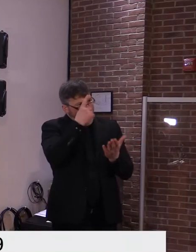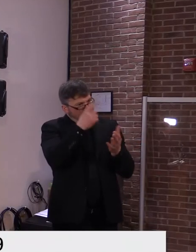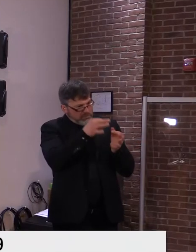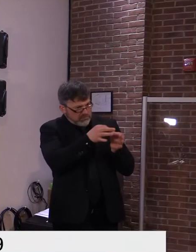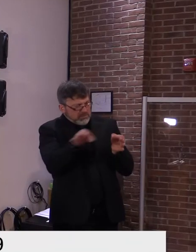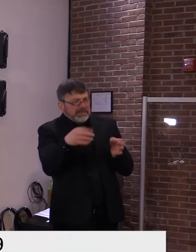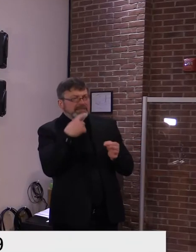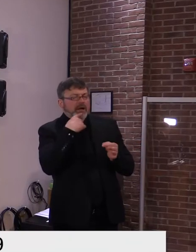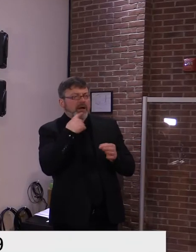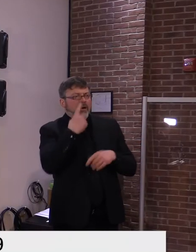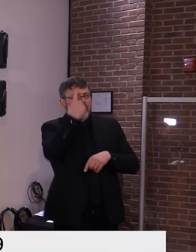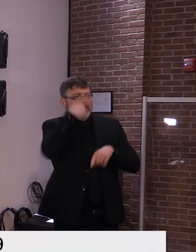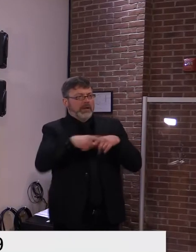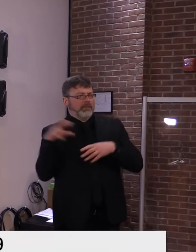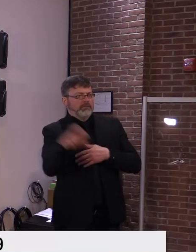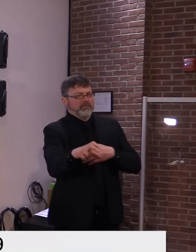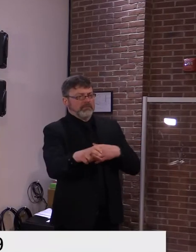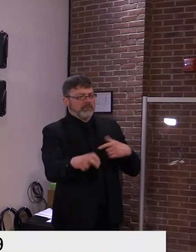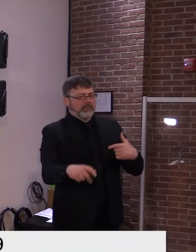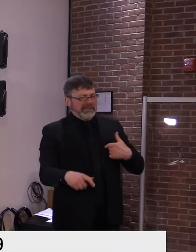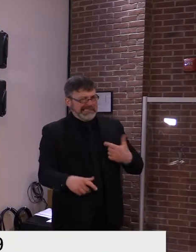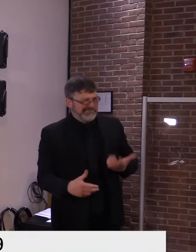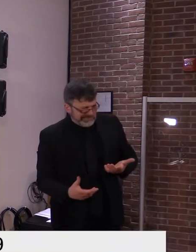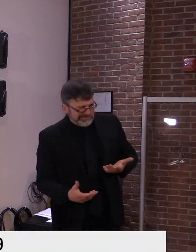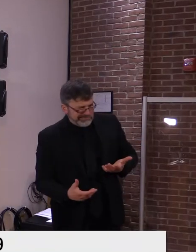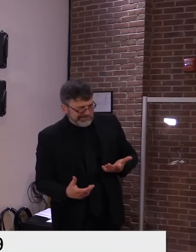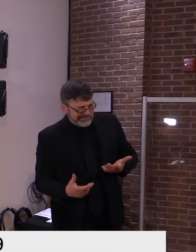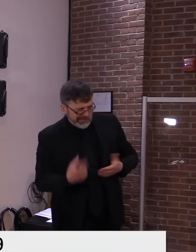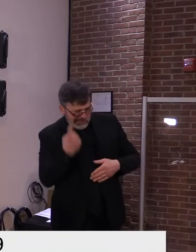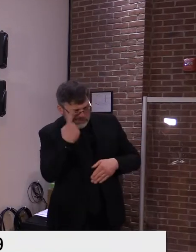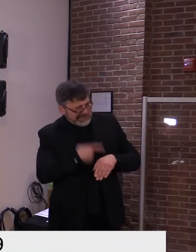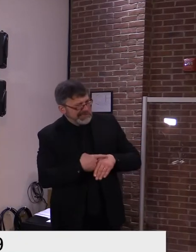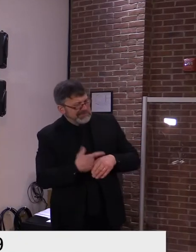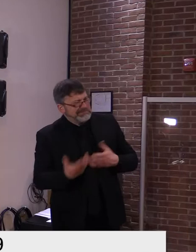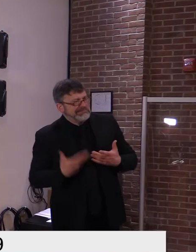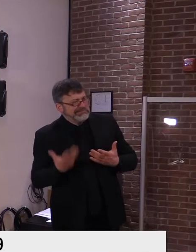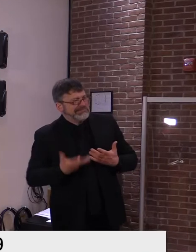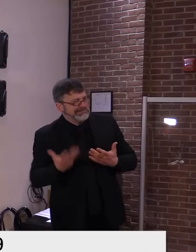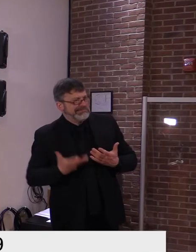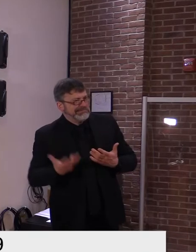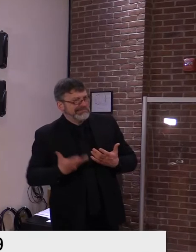doesn't have to give something. But I would agree. I mean, those who've been